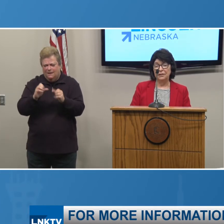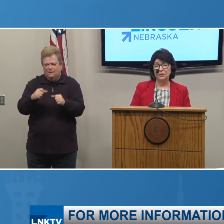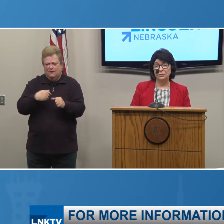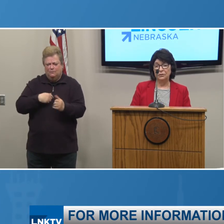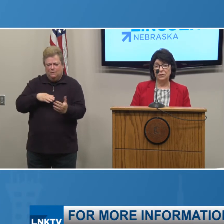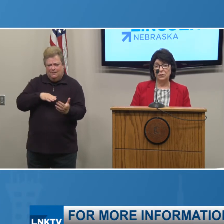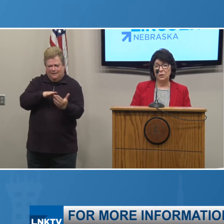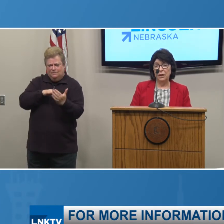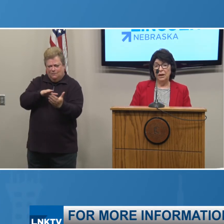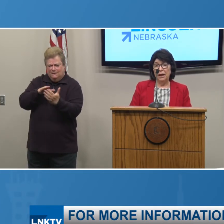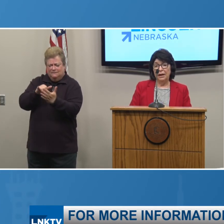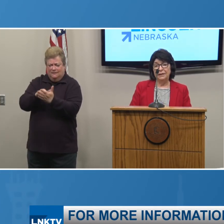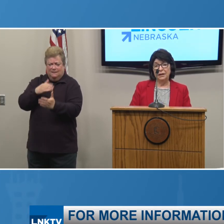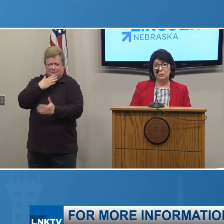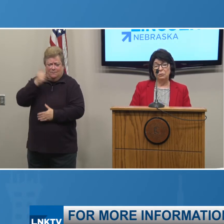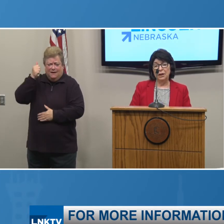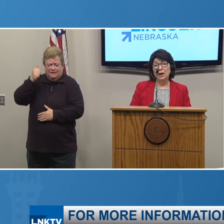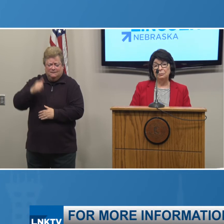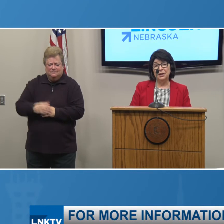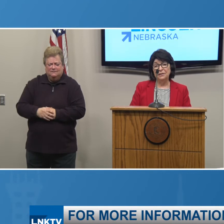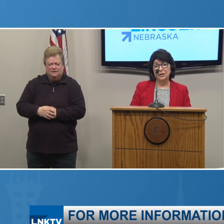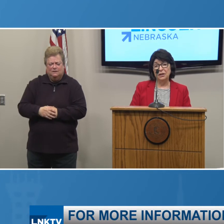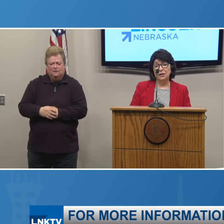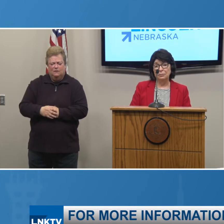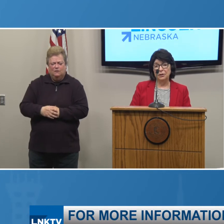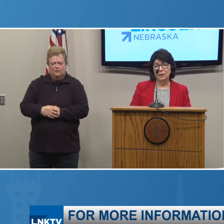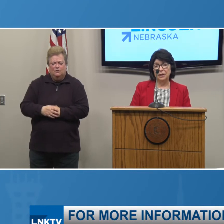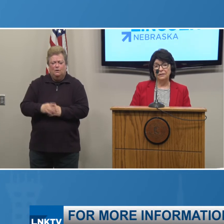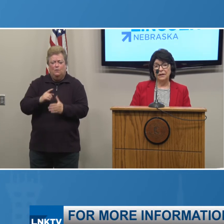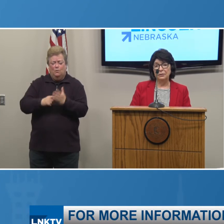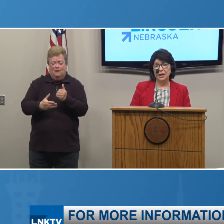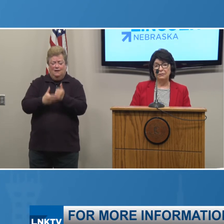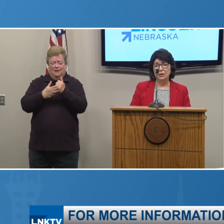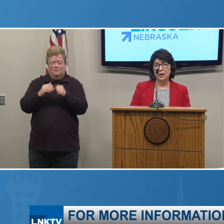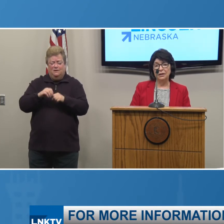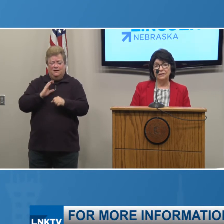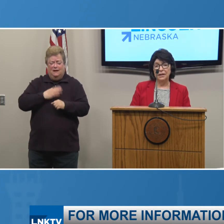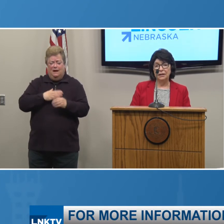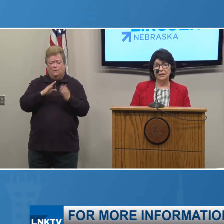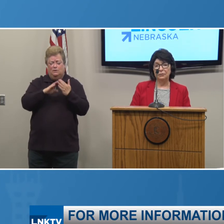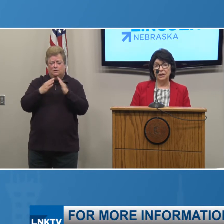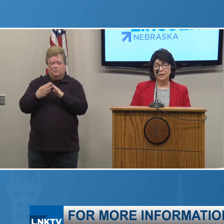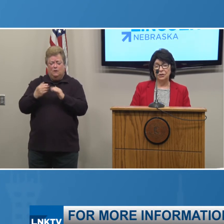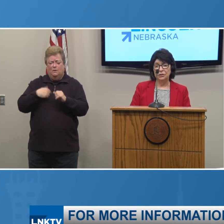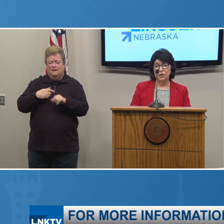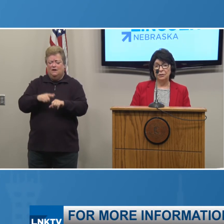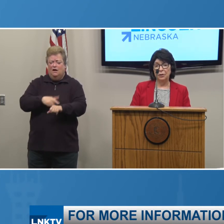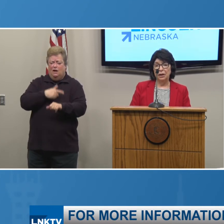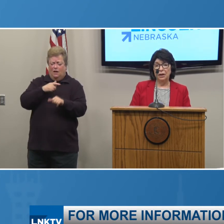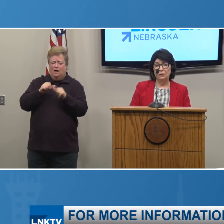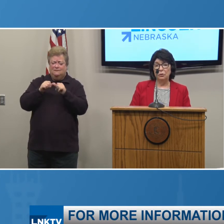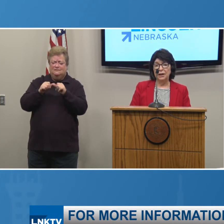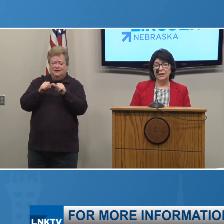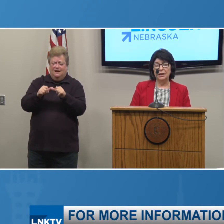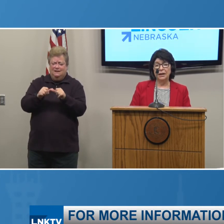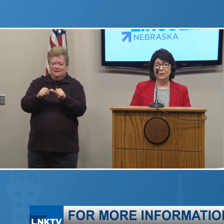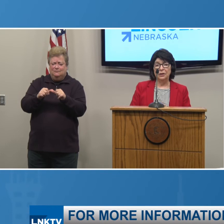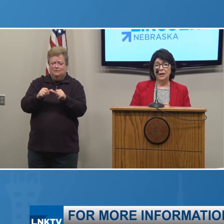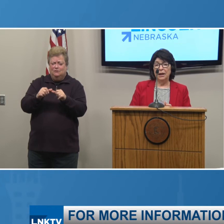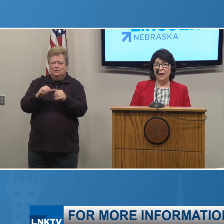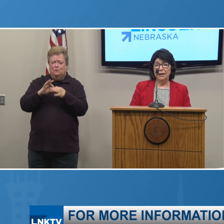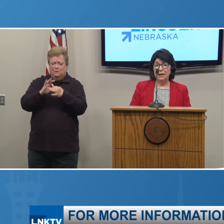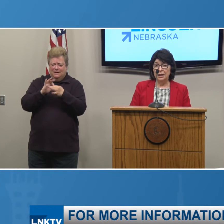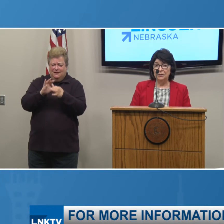best address those. So I think what helped us in our community is that we have a long-standing relationship of